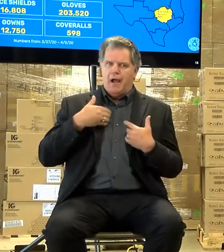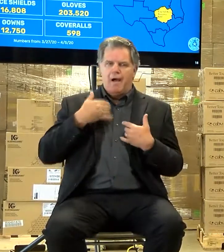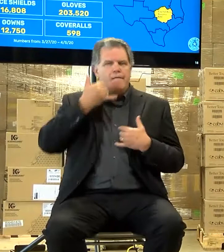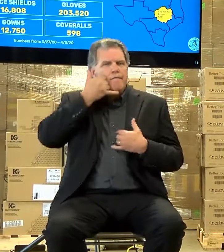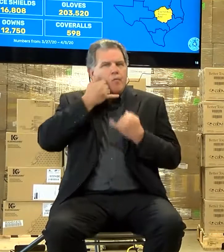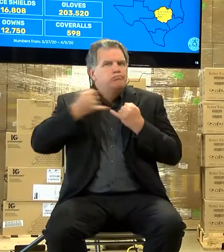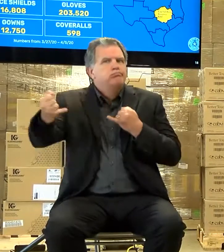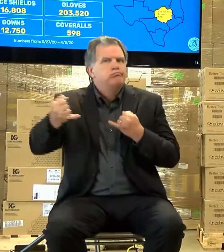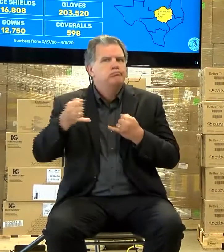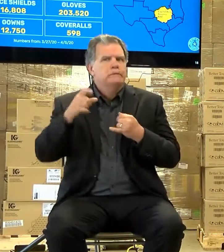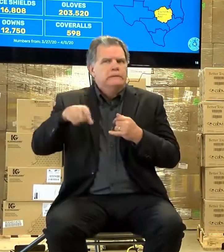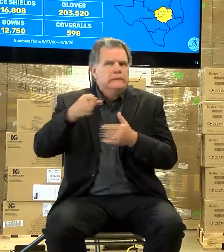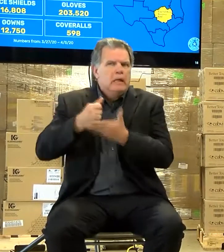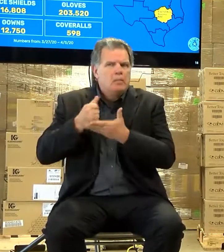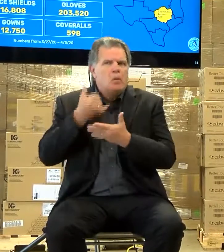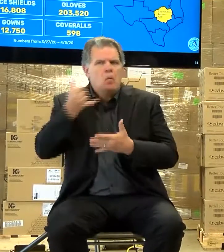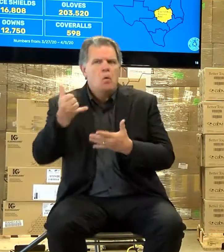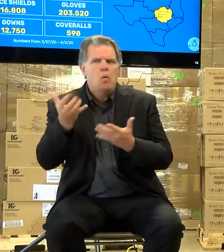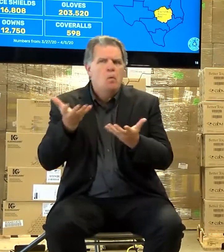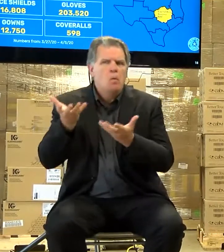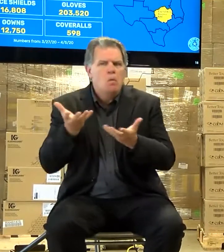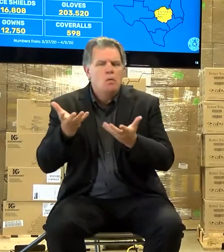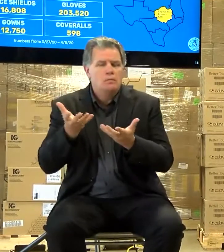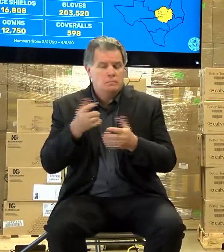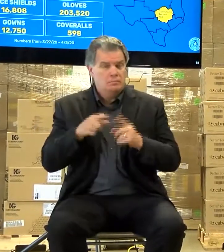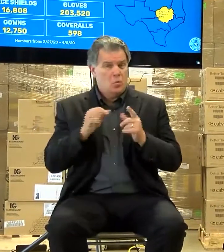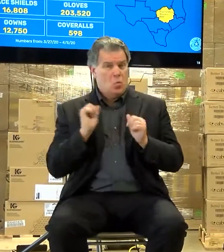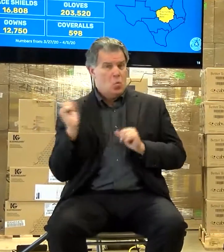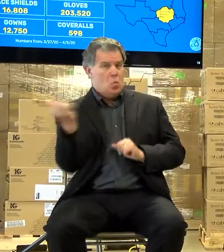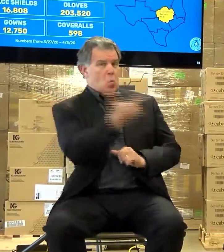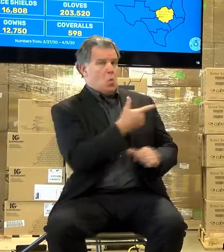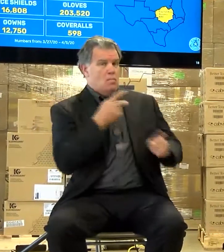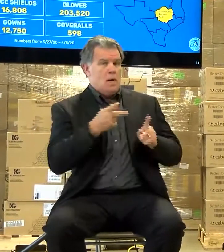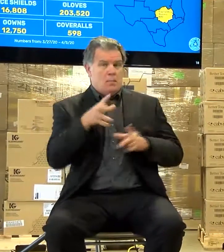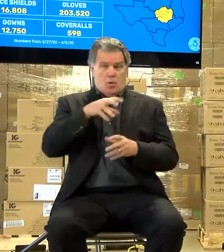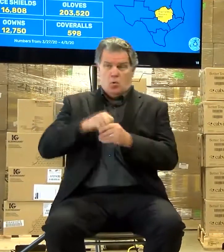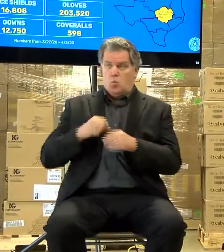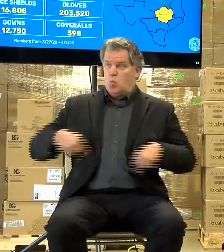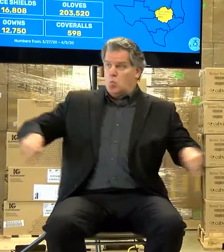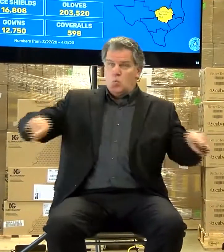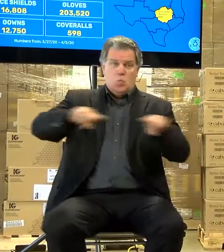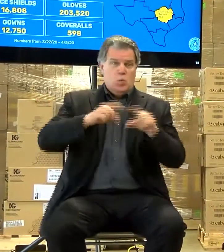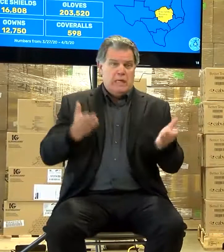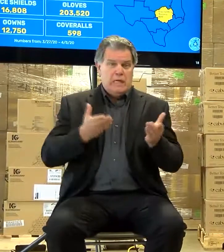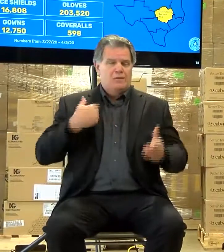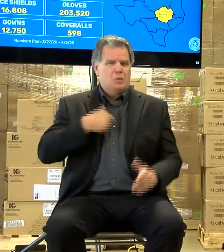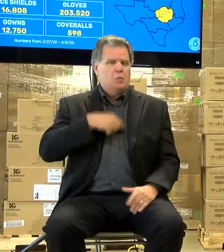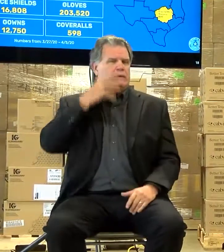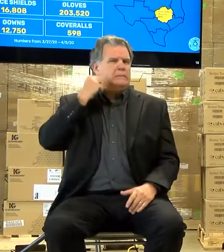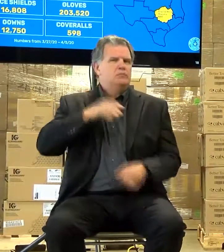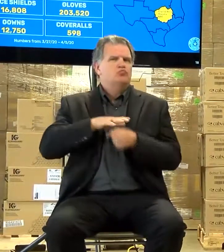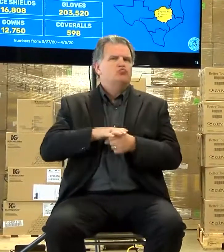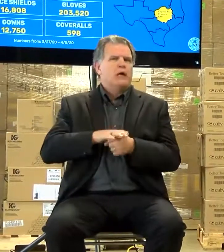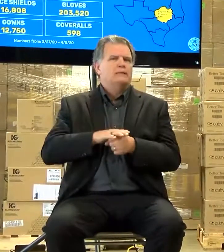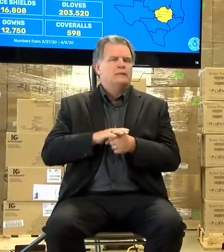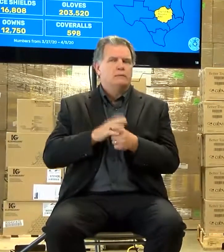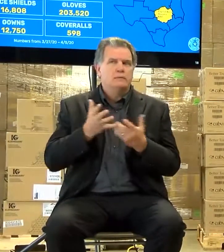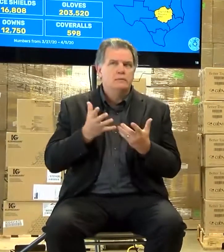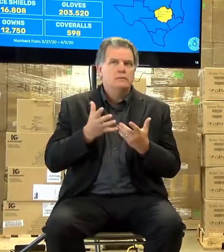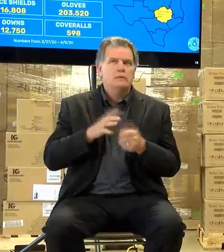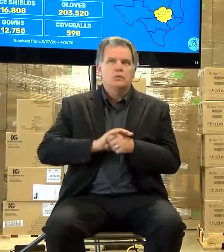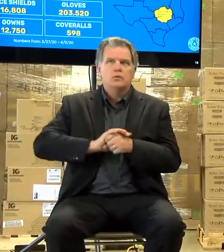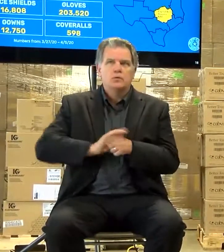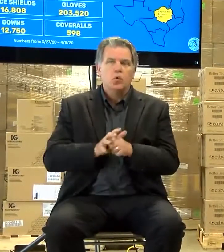as for all of us, including everyone I think here in this room, we are experiencing the stress of having to deal with